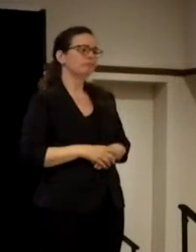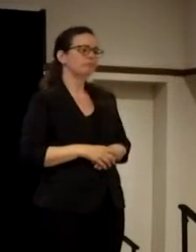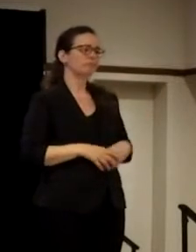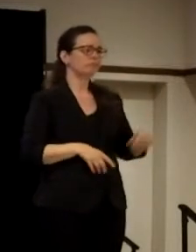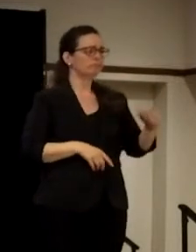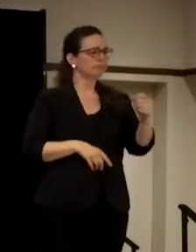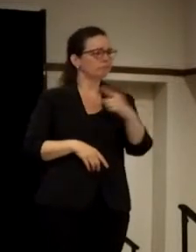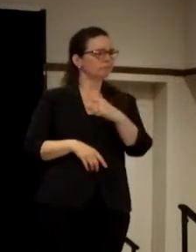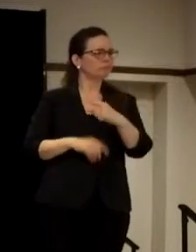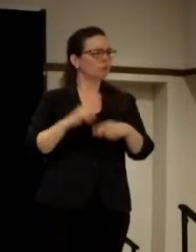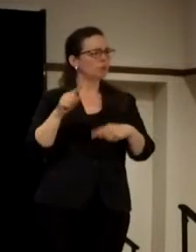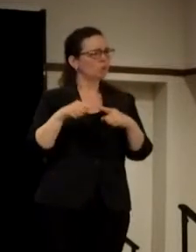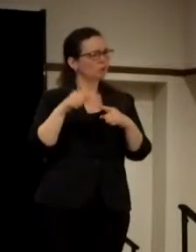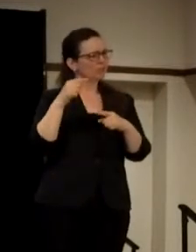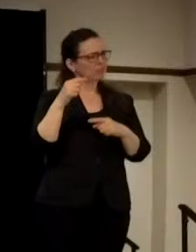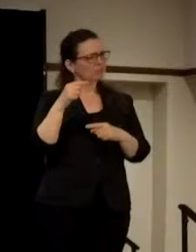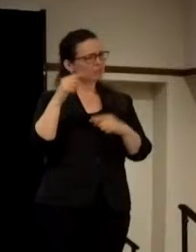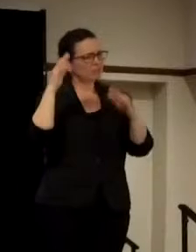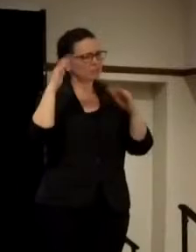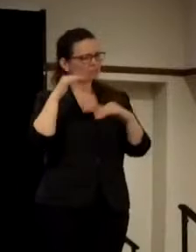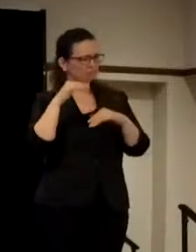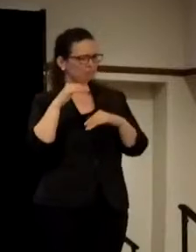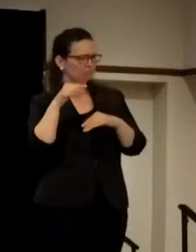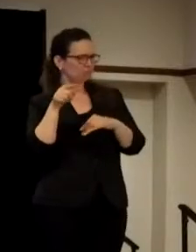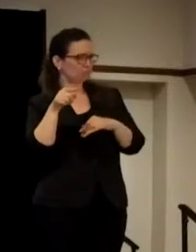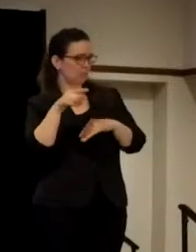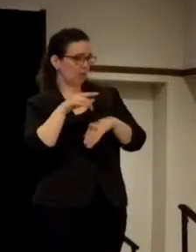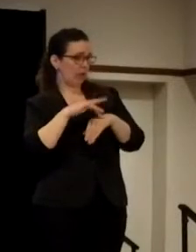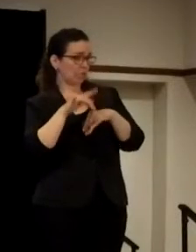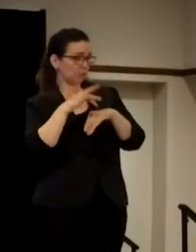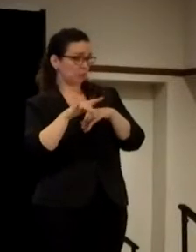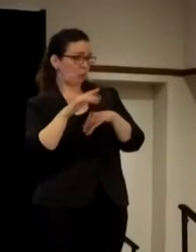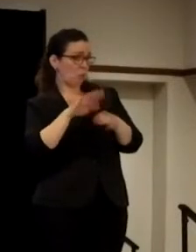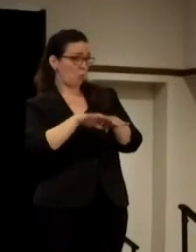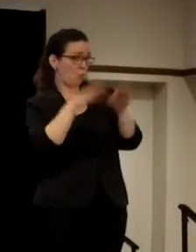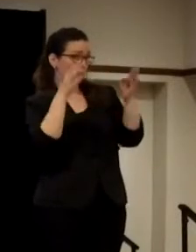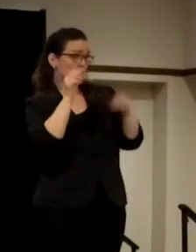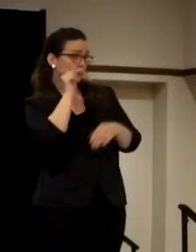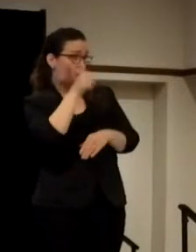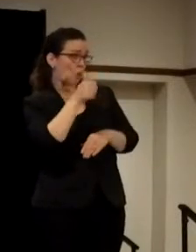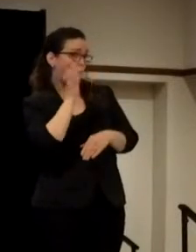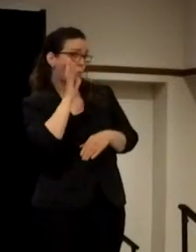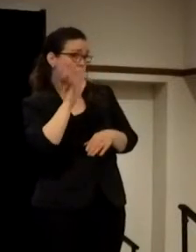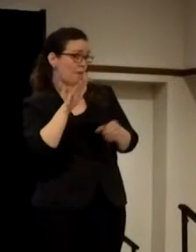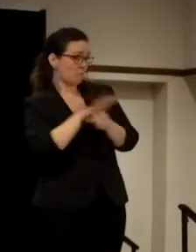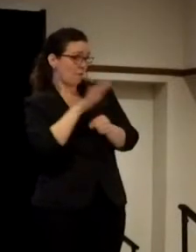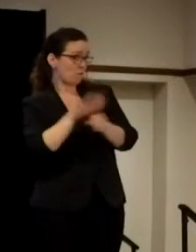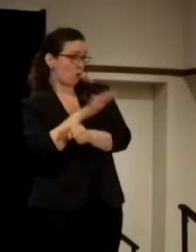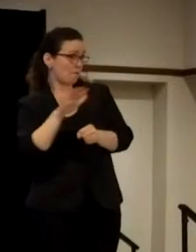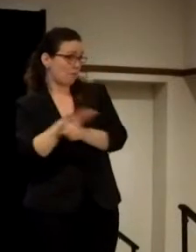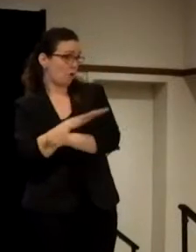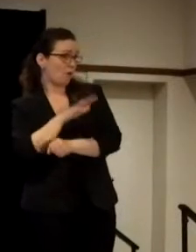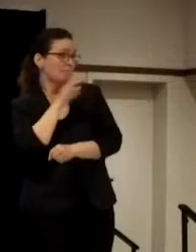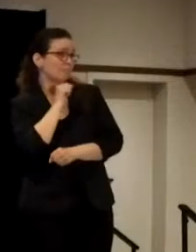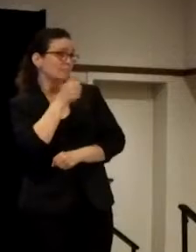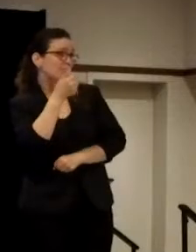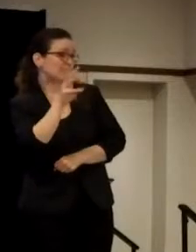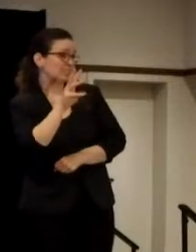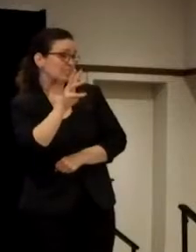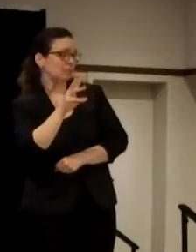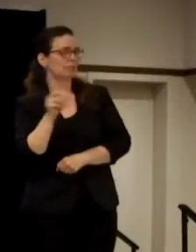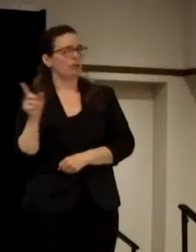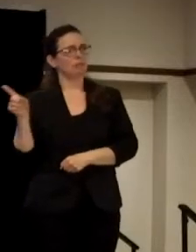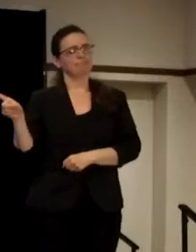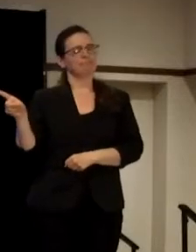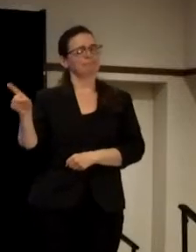for vaccine, do you think people will be fighting for appointments again, or do you think we have plenty? Yeah, there's a lot of supply, so I